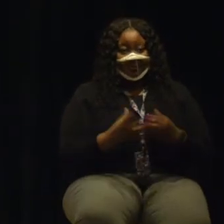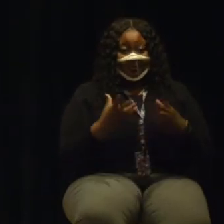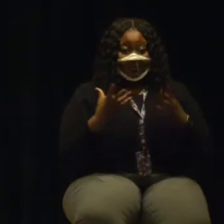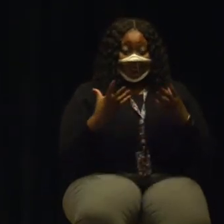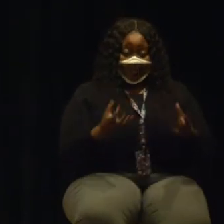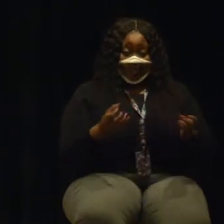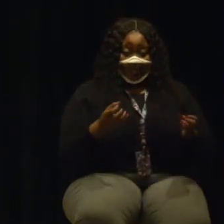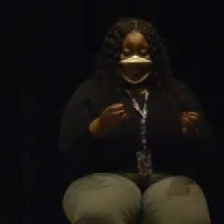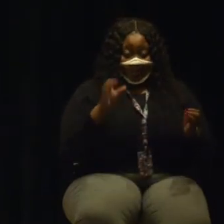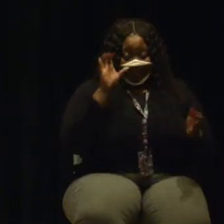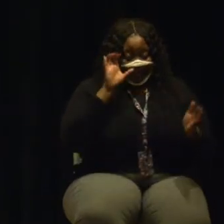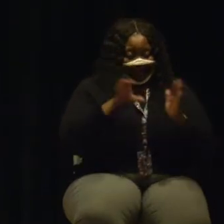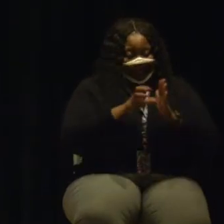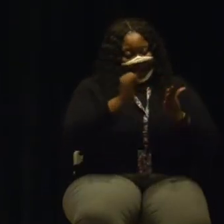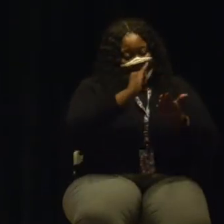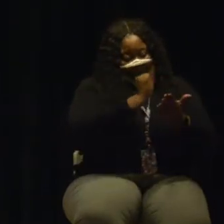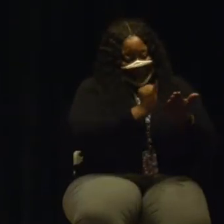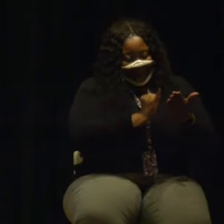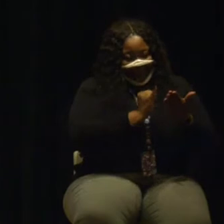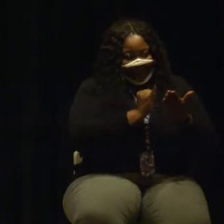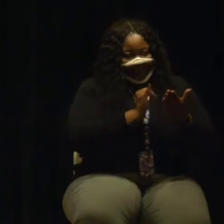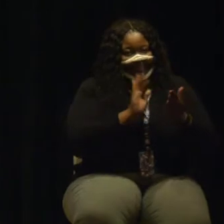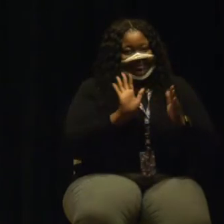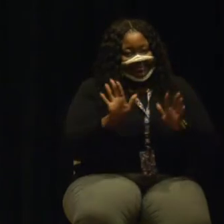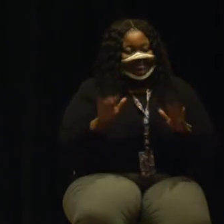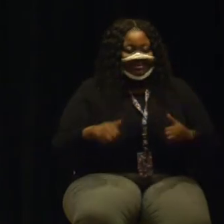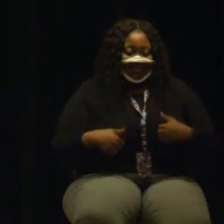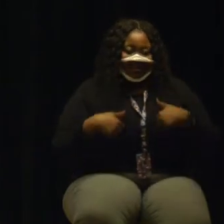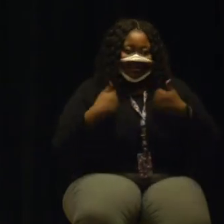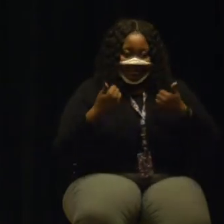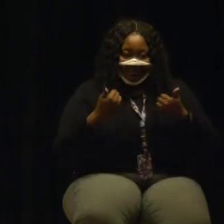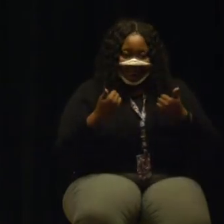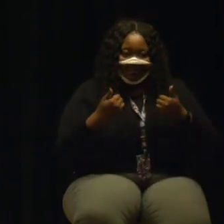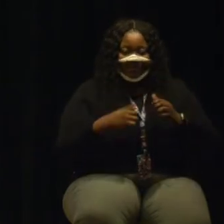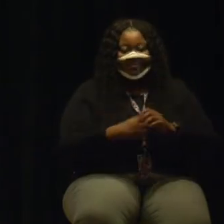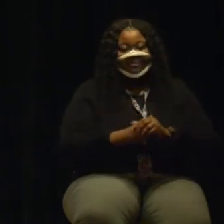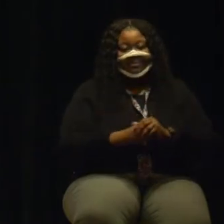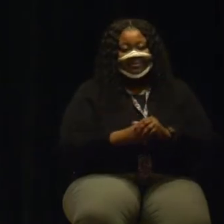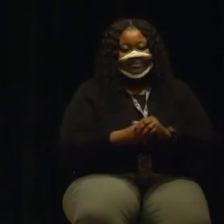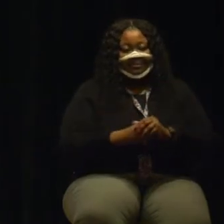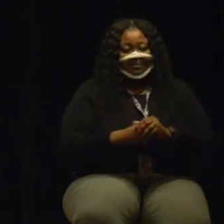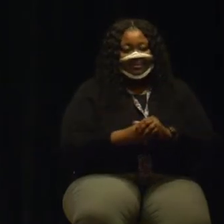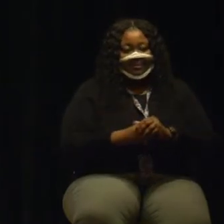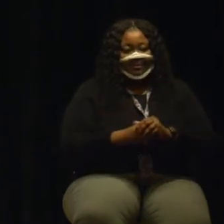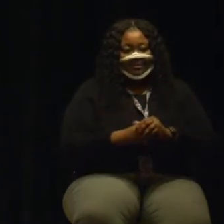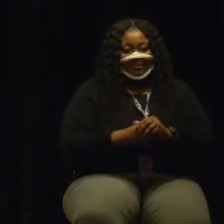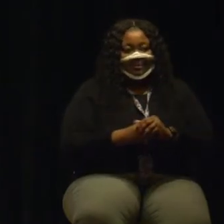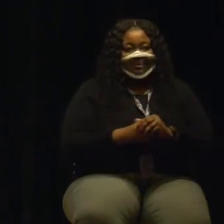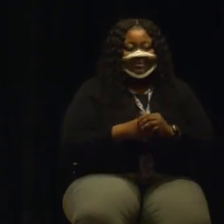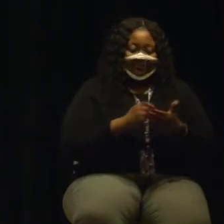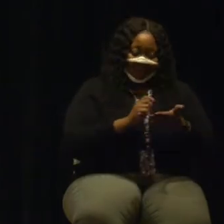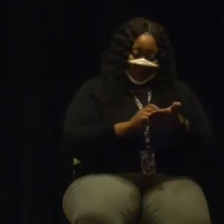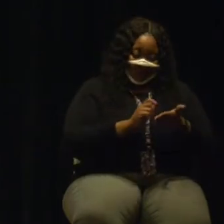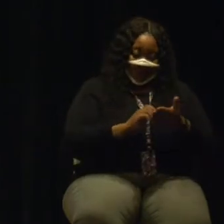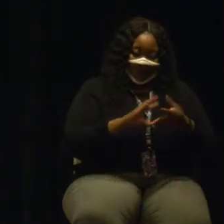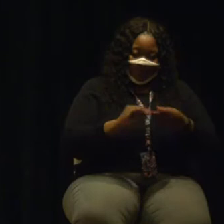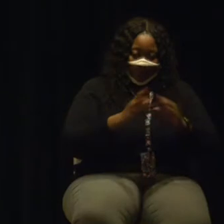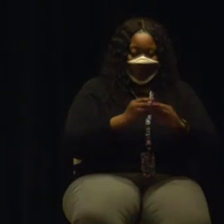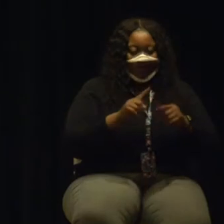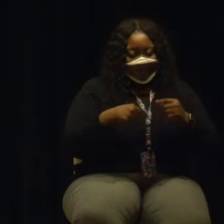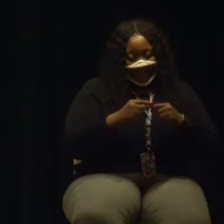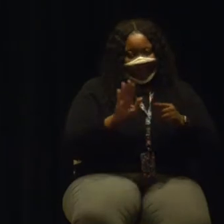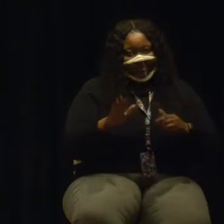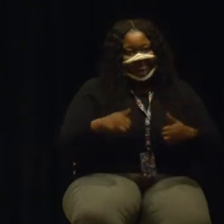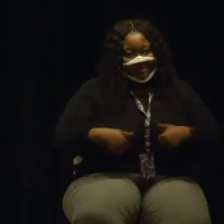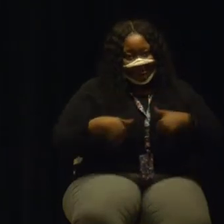his life. We didn't want to make, a memoir or a autobiography or something. We wanted to make a